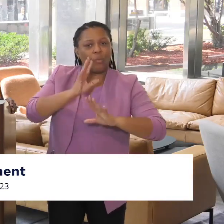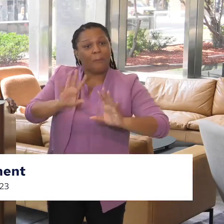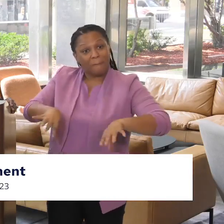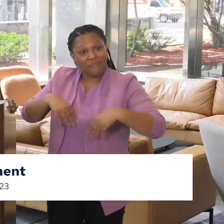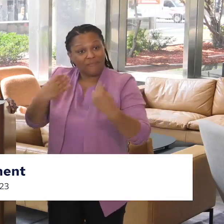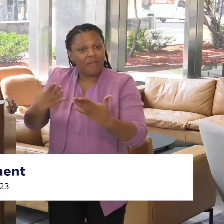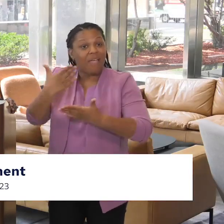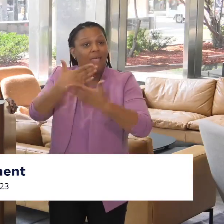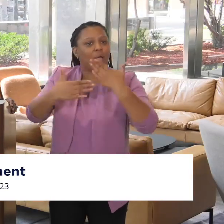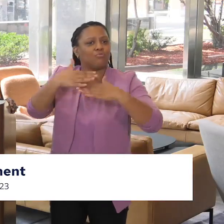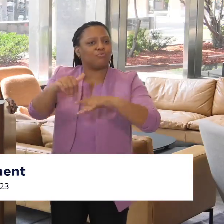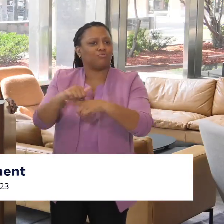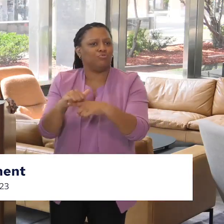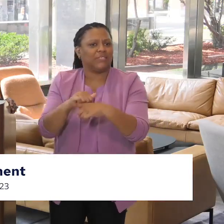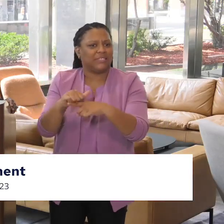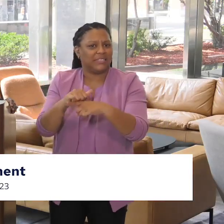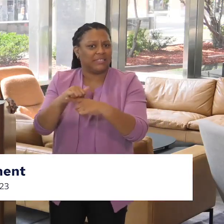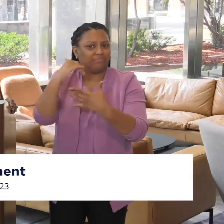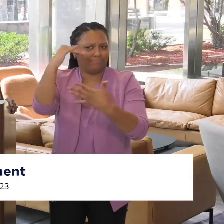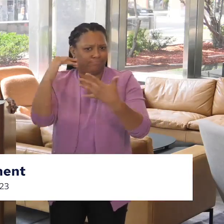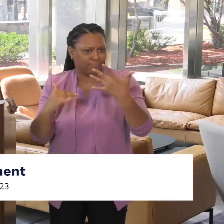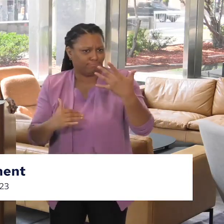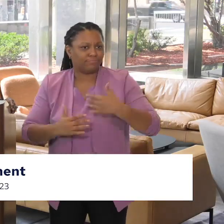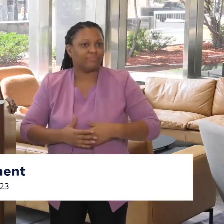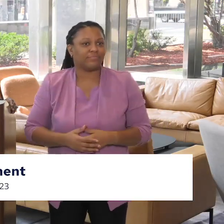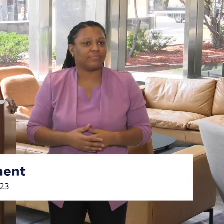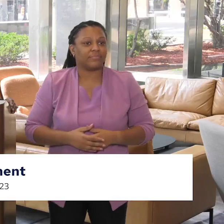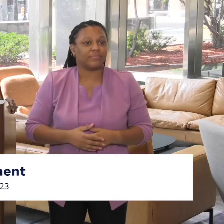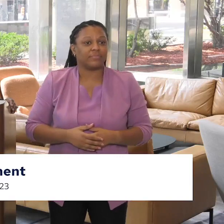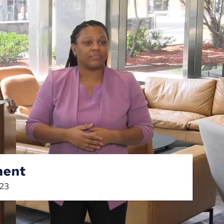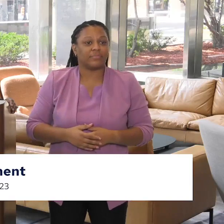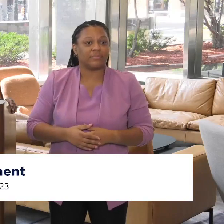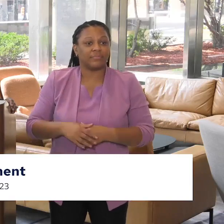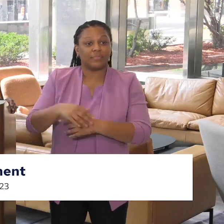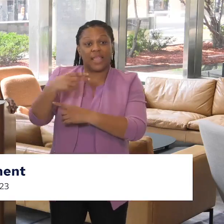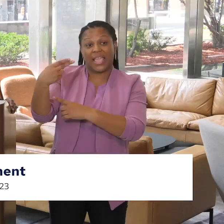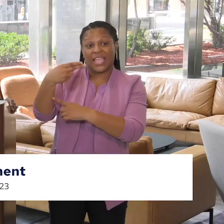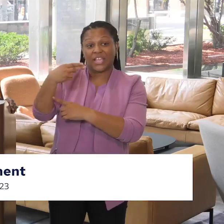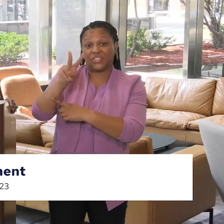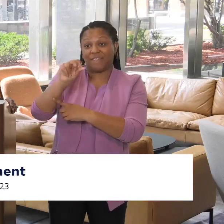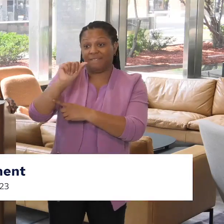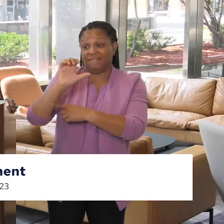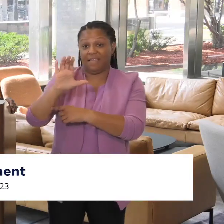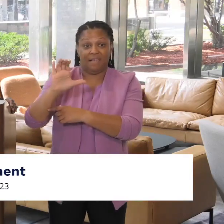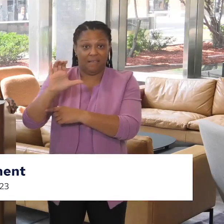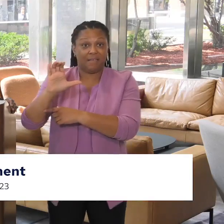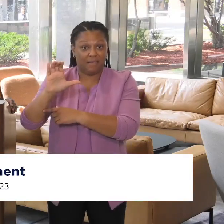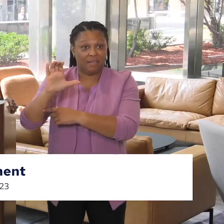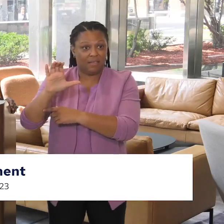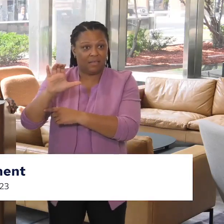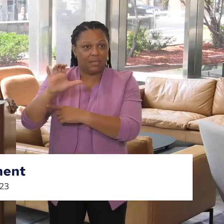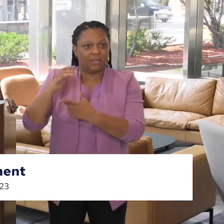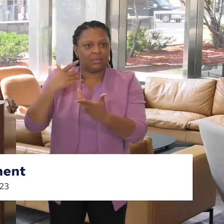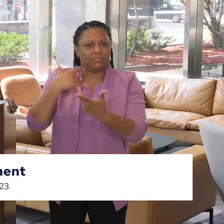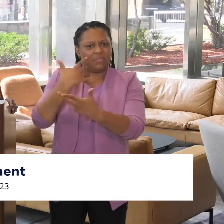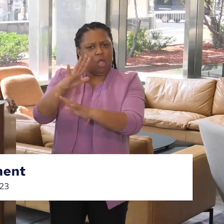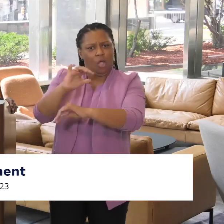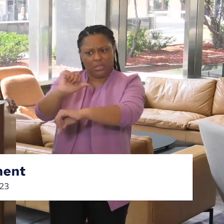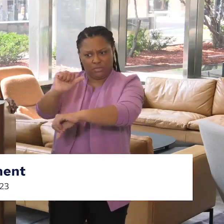installation to the HIV VAC installer. I need one of those right now. Goodwill Easter